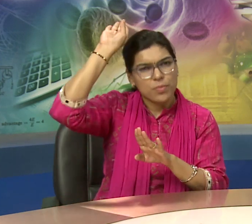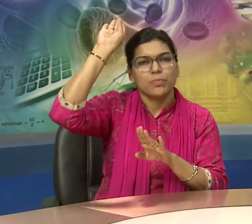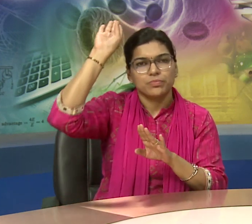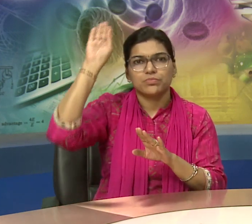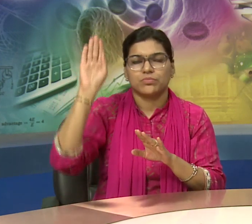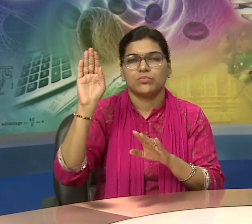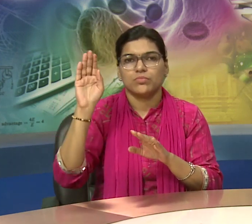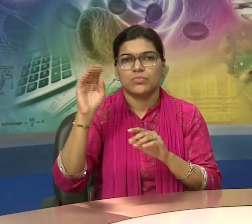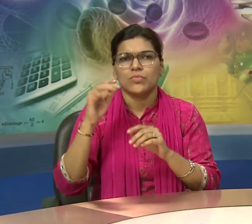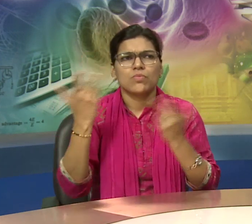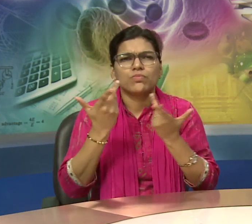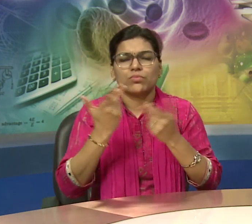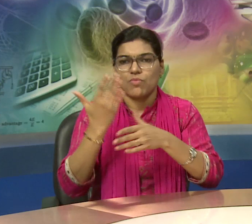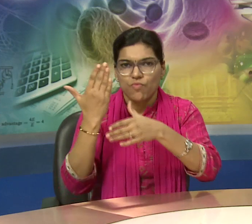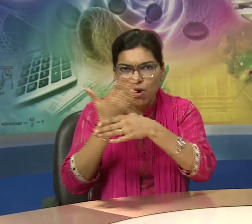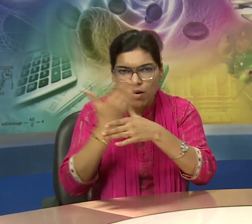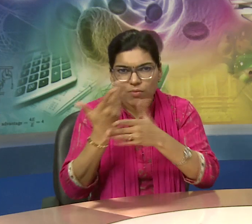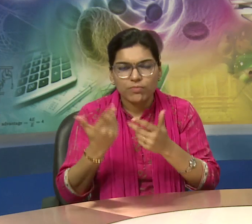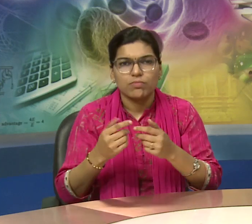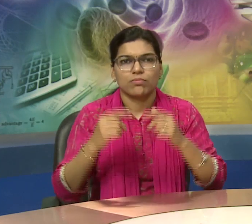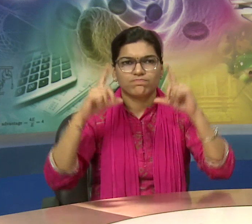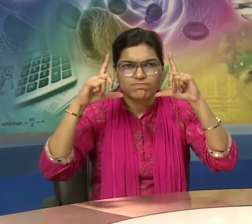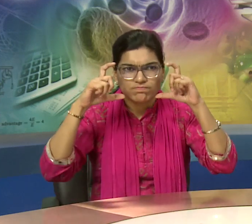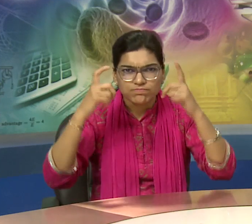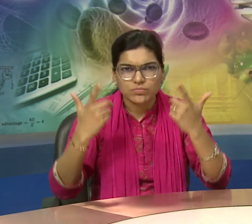This is the older version of computer.